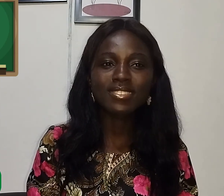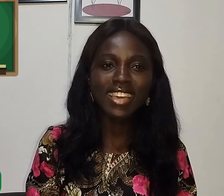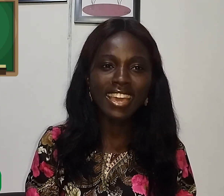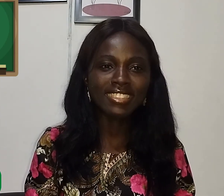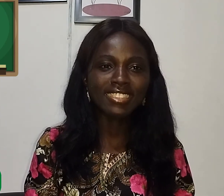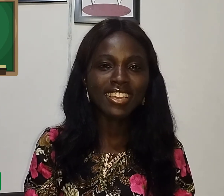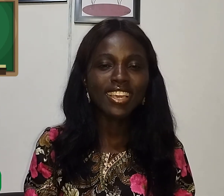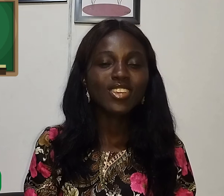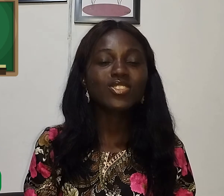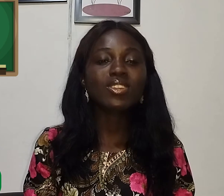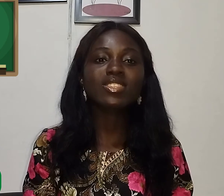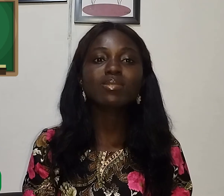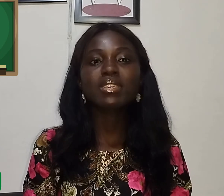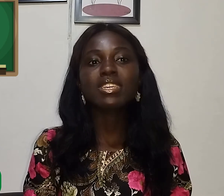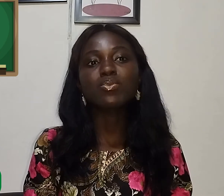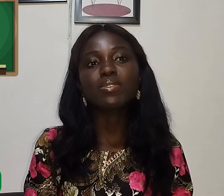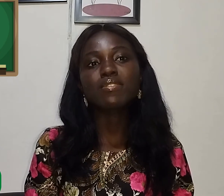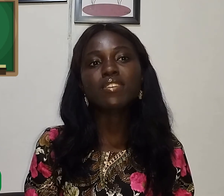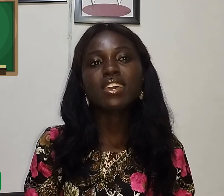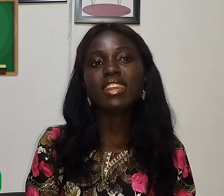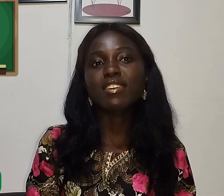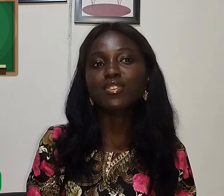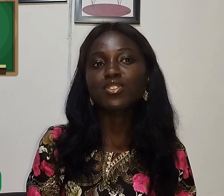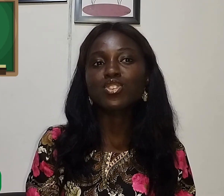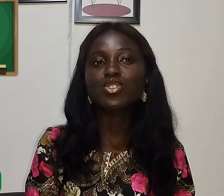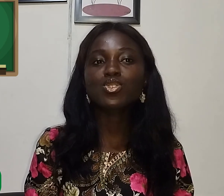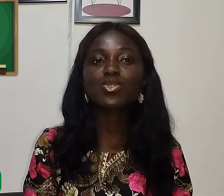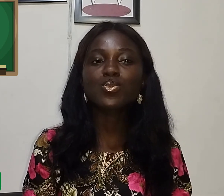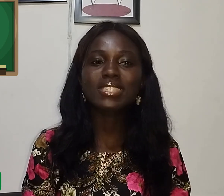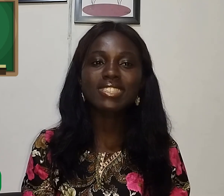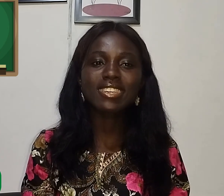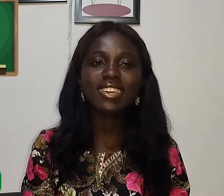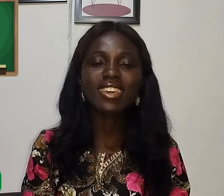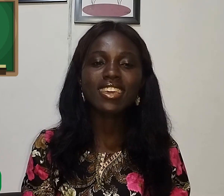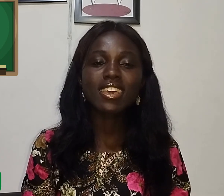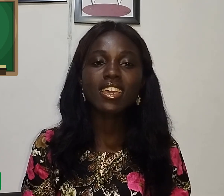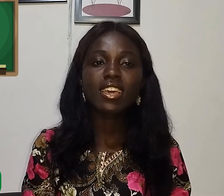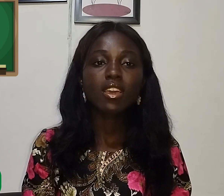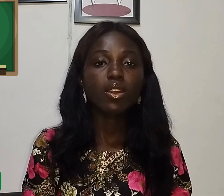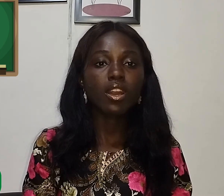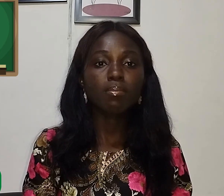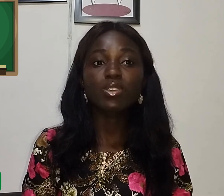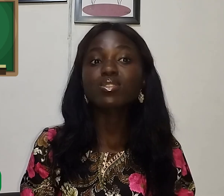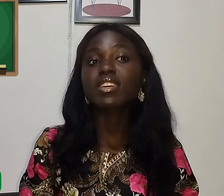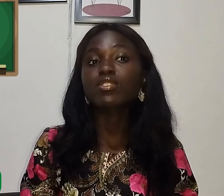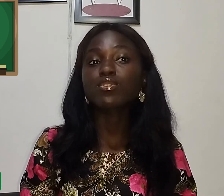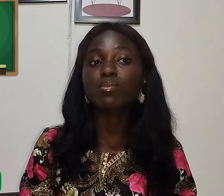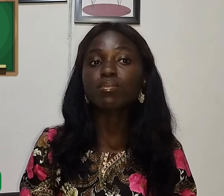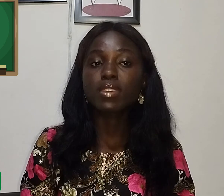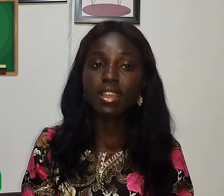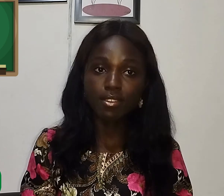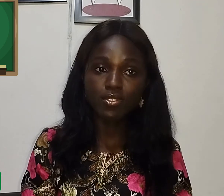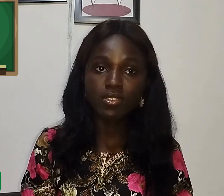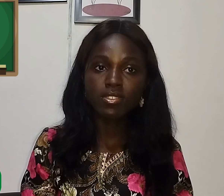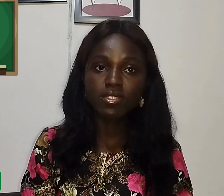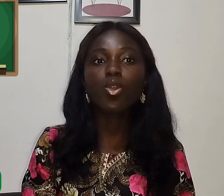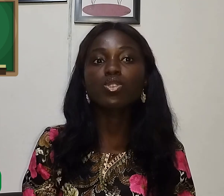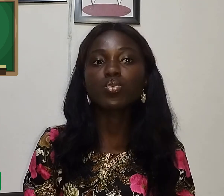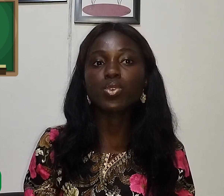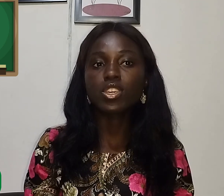10. So let's begin with 11 to 20. I'm going to start from 11 all the way